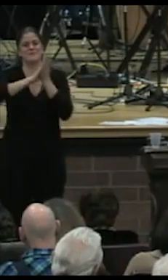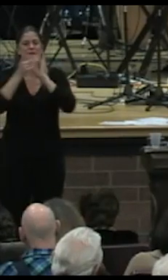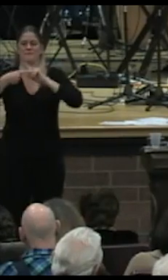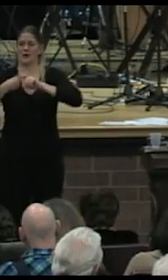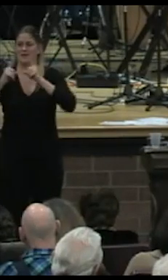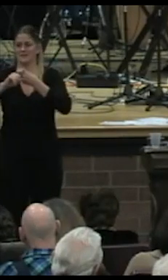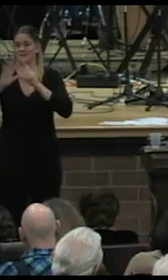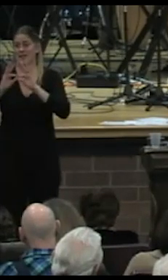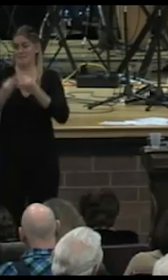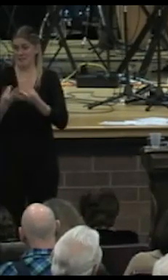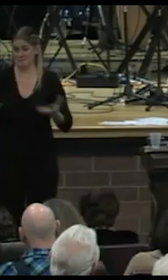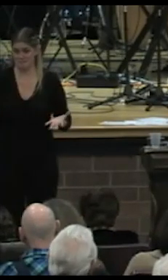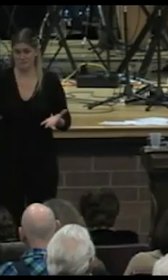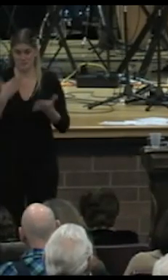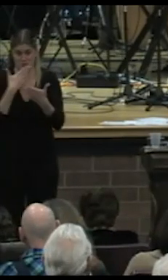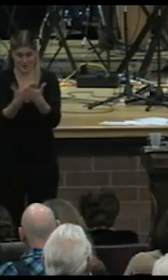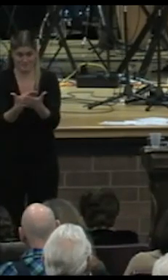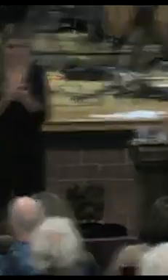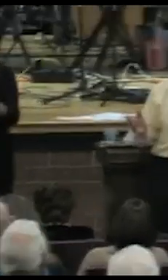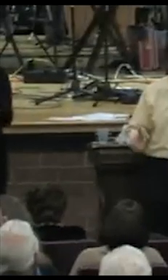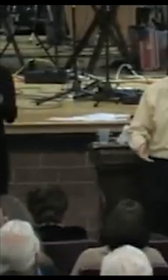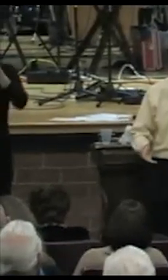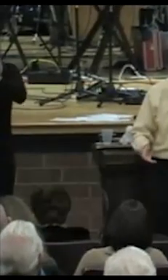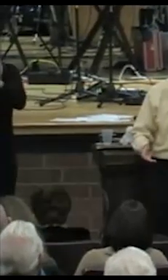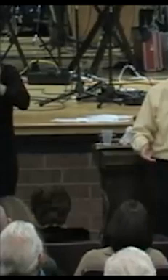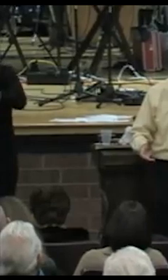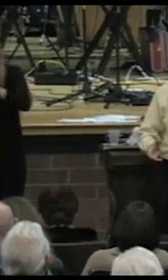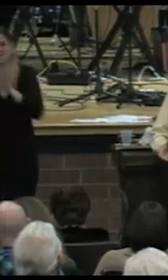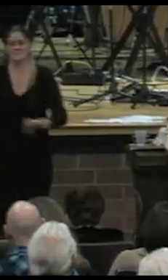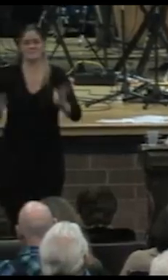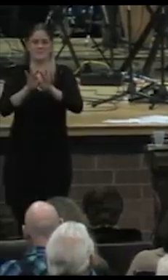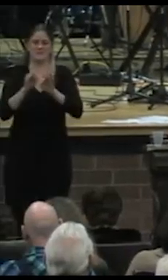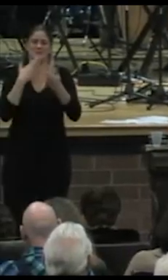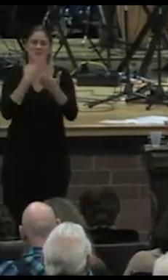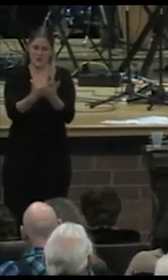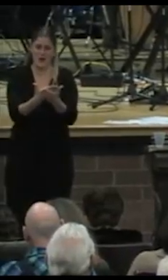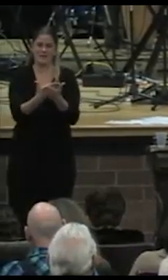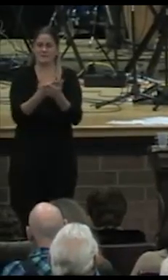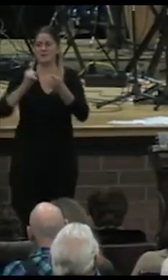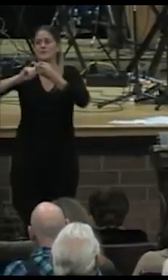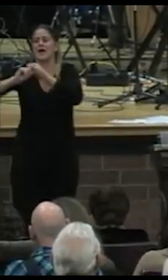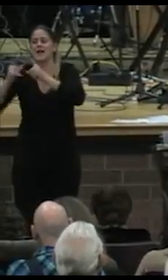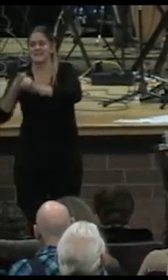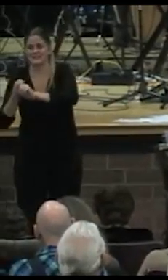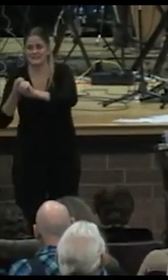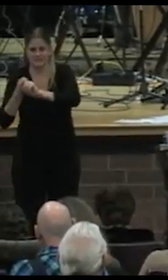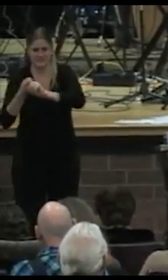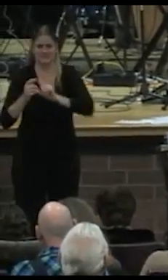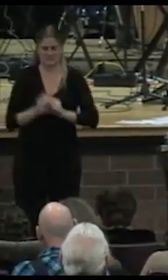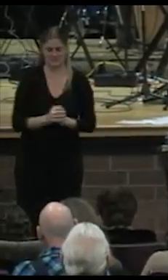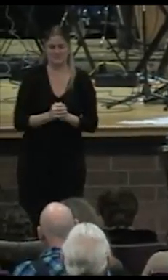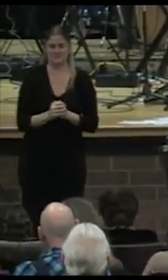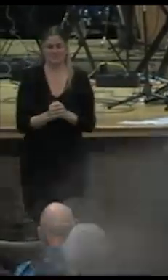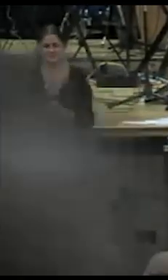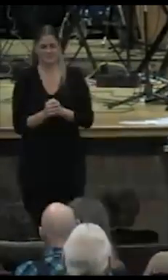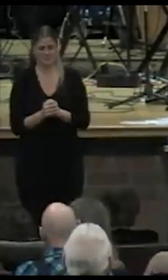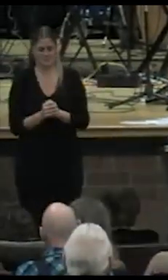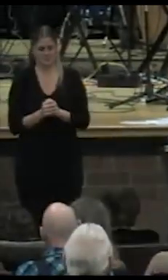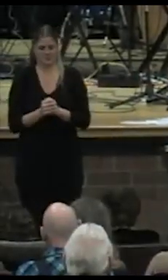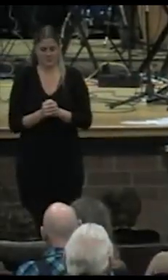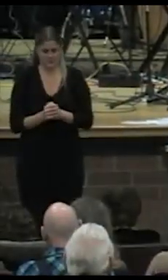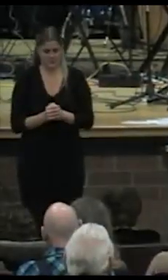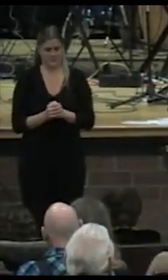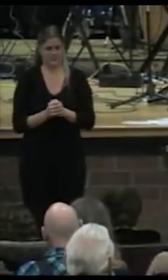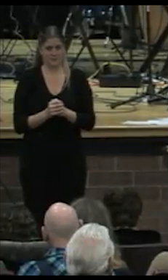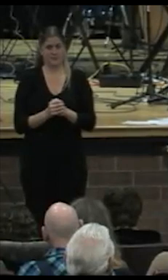say that's not a bad F word. Say friends is good, to be friends, okay? And